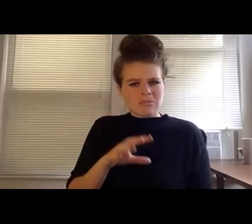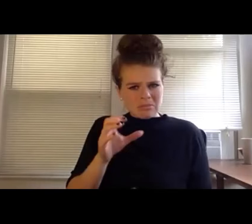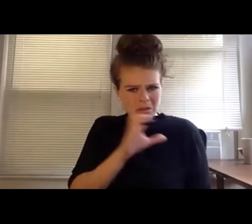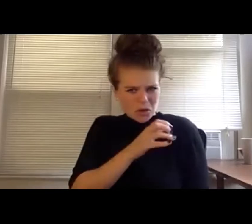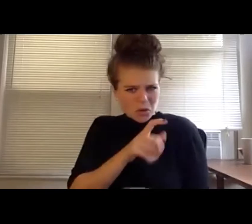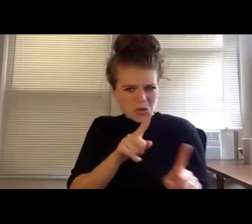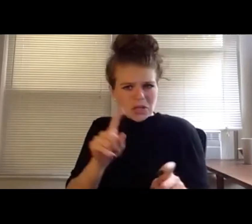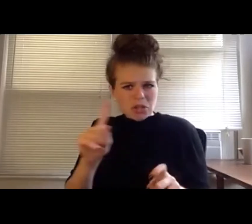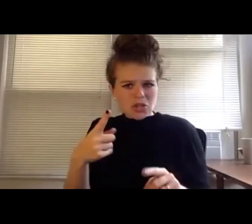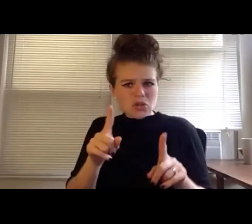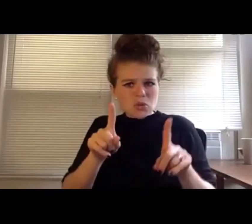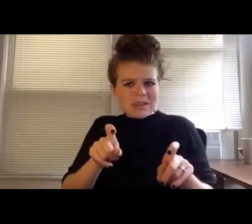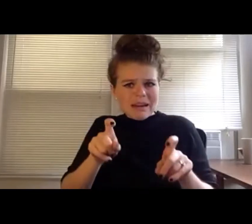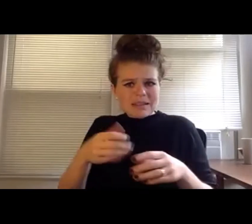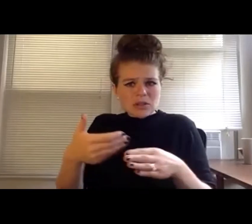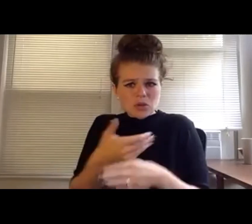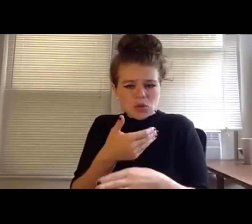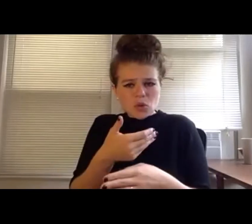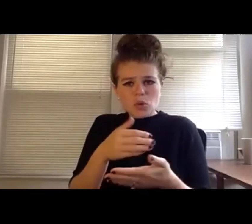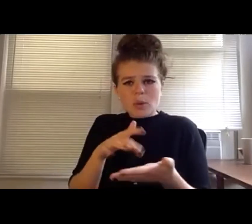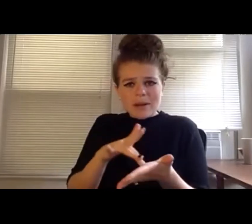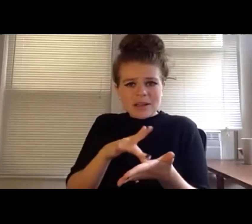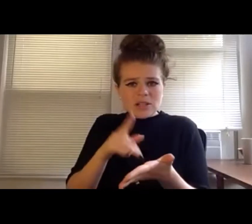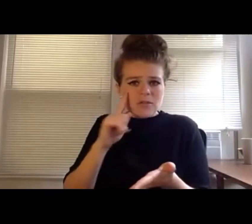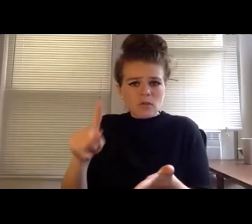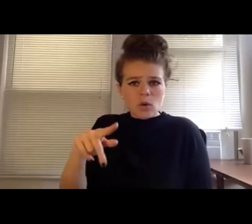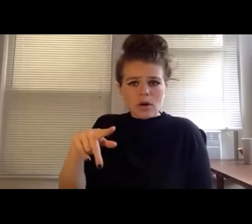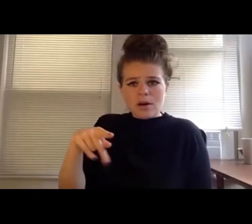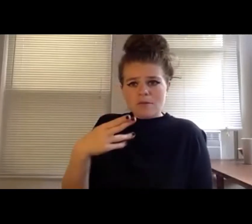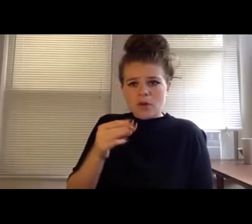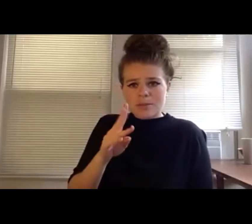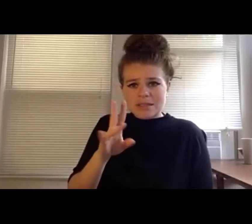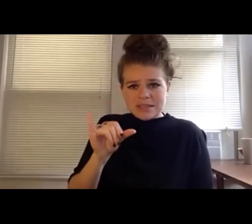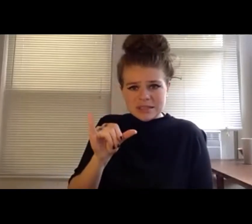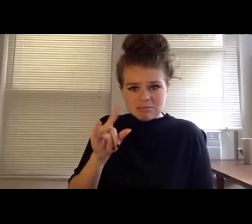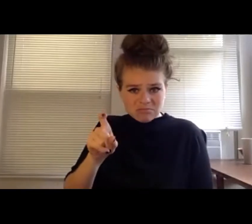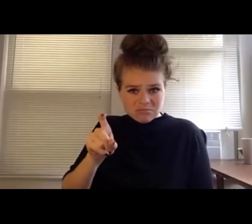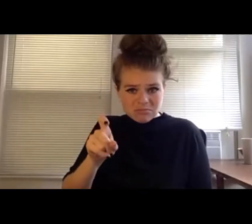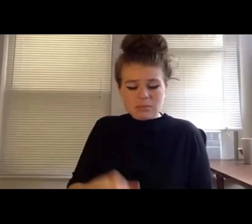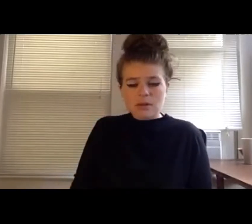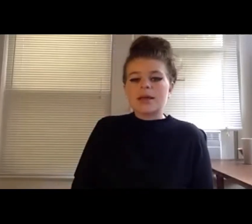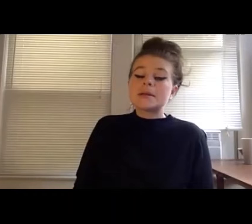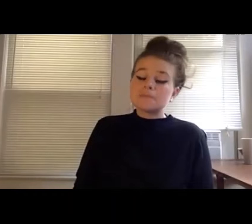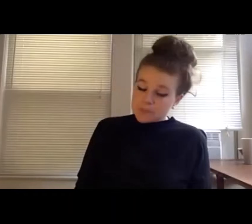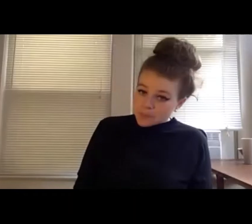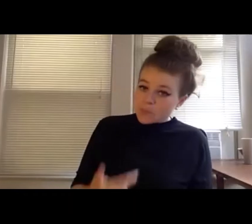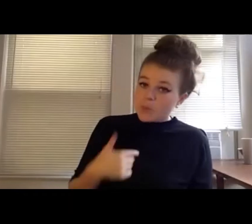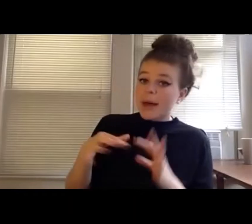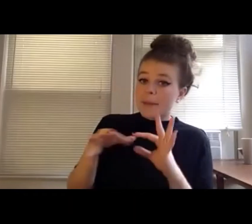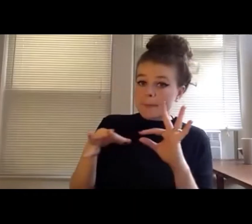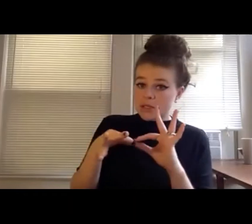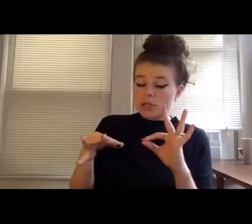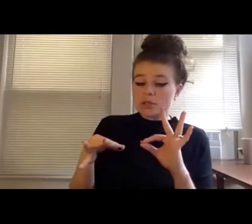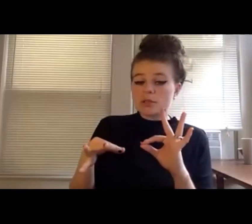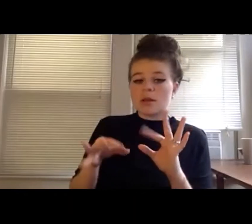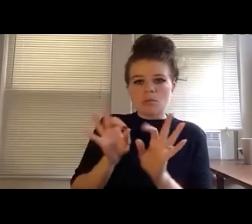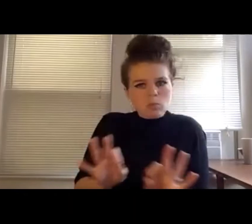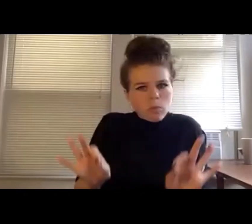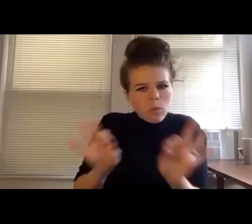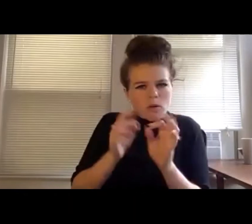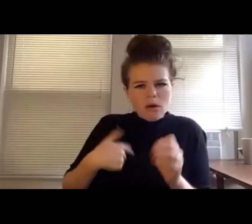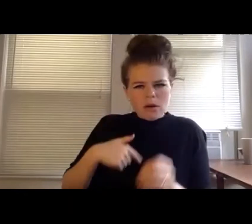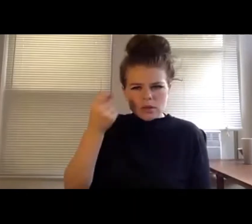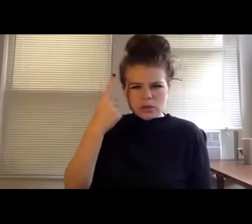out new medication for pharmaceutical companies. As I mentioned, it's very important for us to understand who